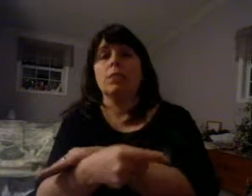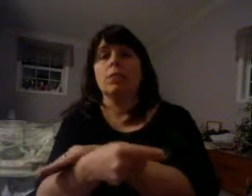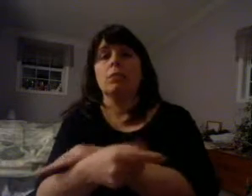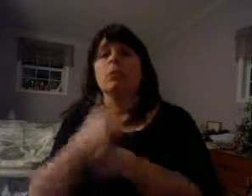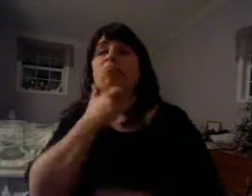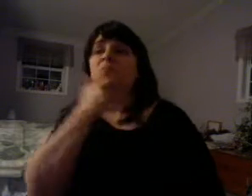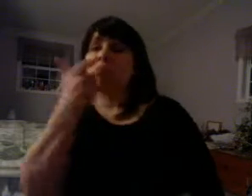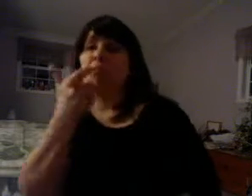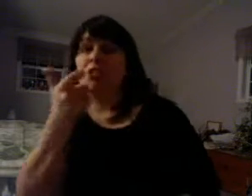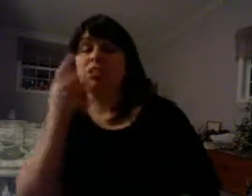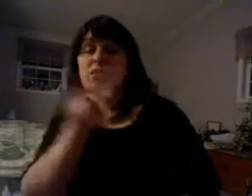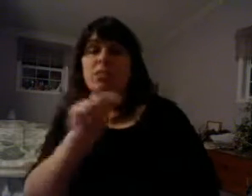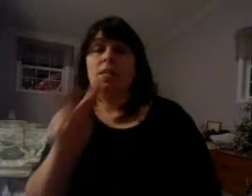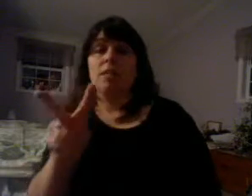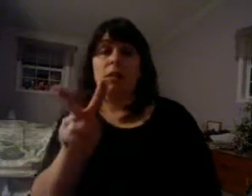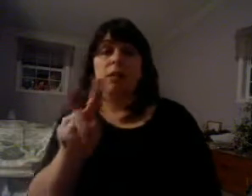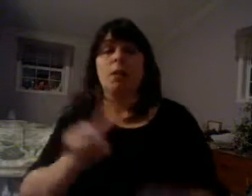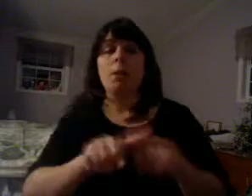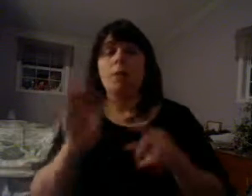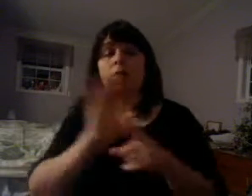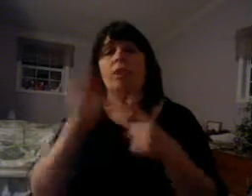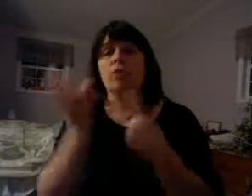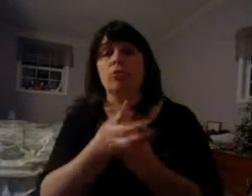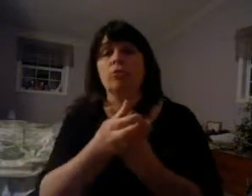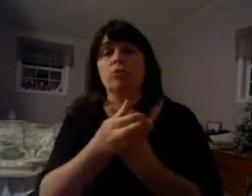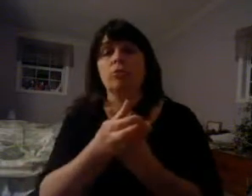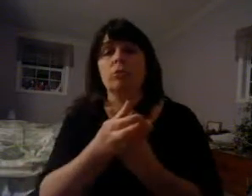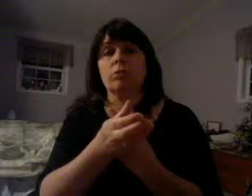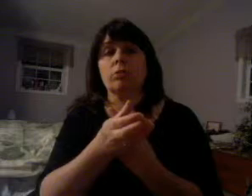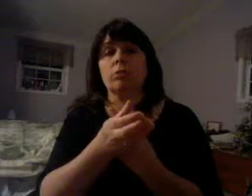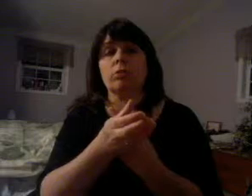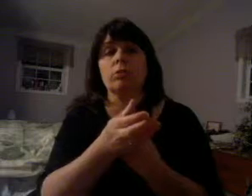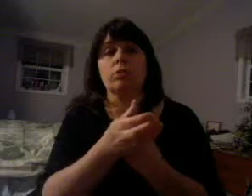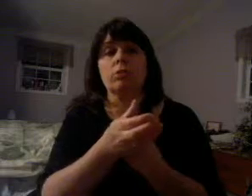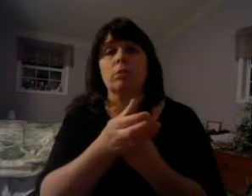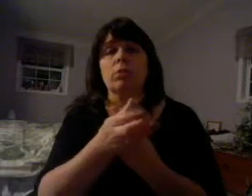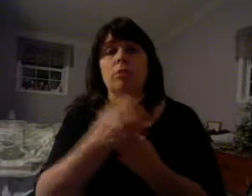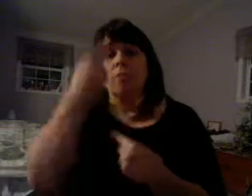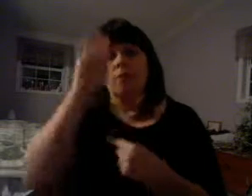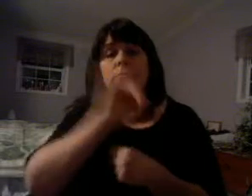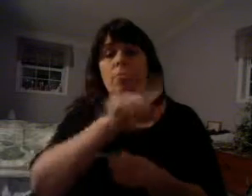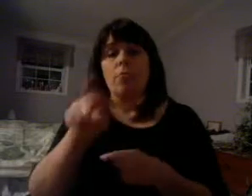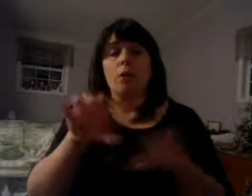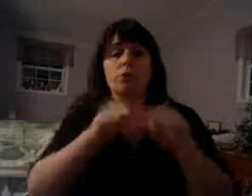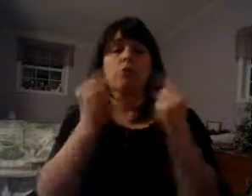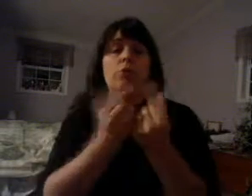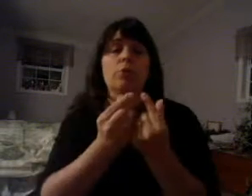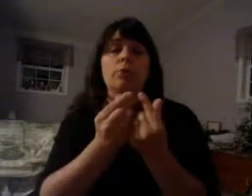in culture is most significant in particular groups, and those groups, again, are men, minority, and